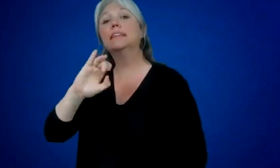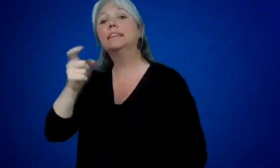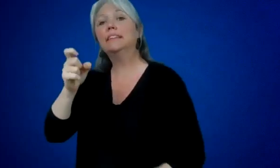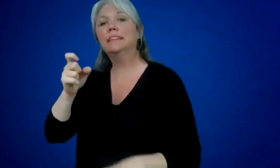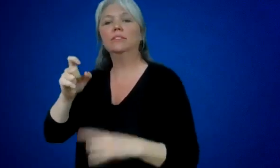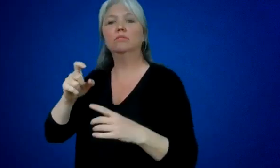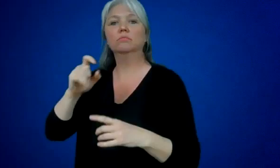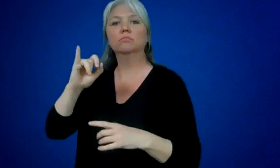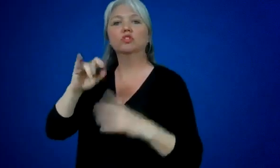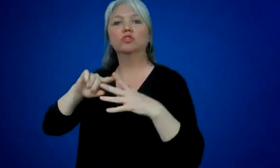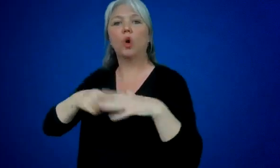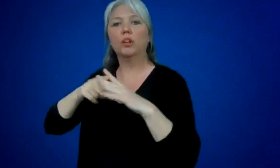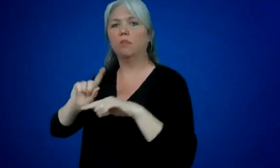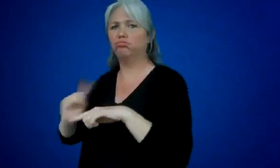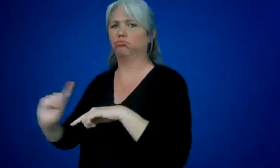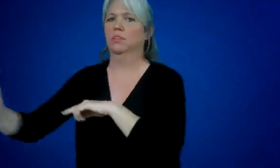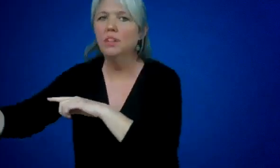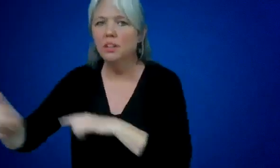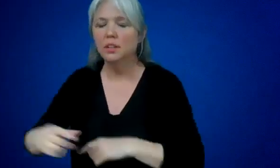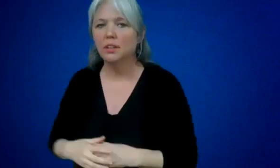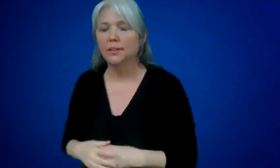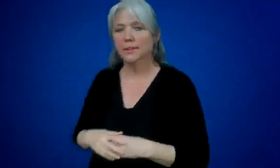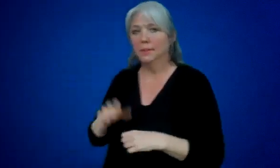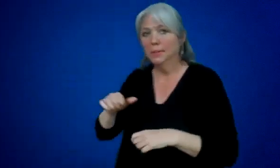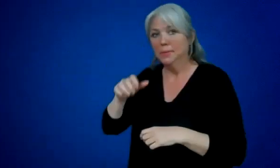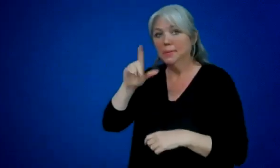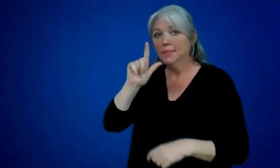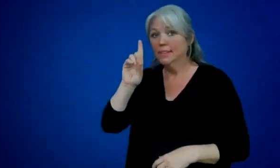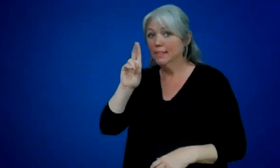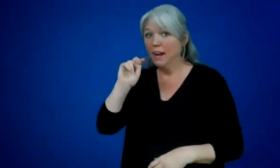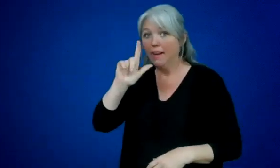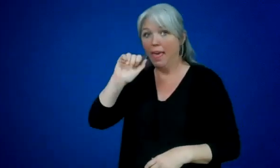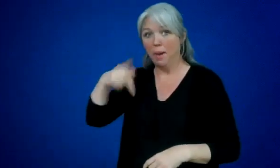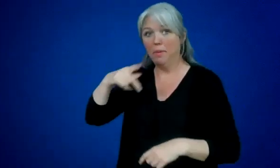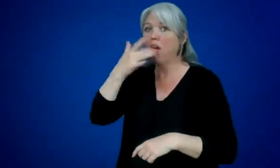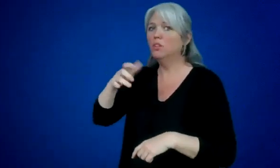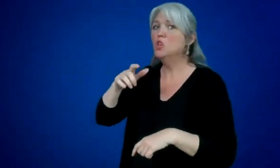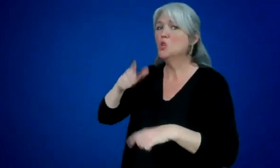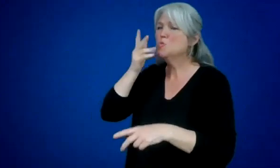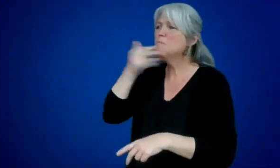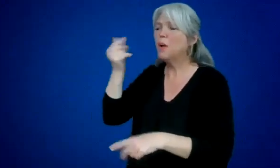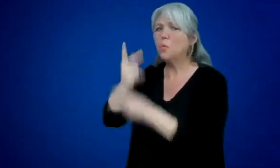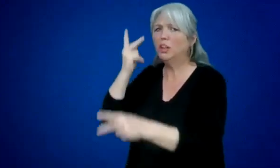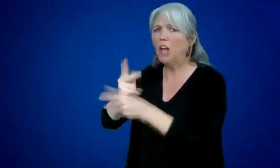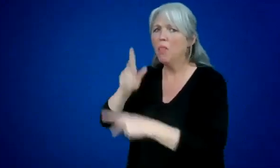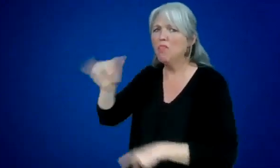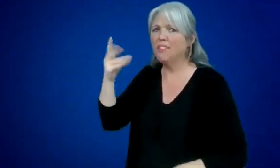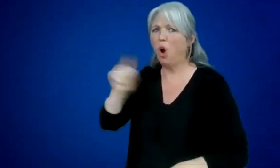of me. "You better watch out," Dunlap hollered. "That dog is headed right for the witch's